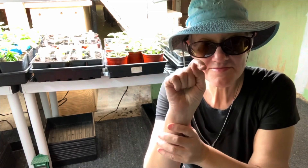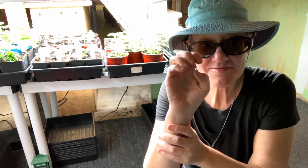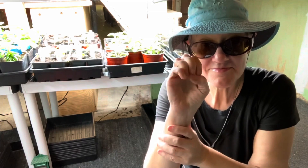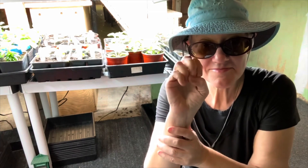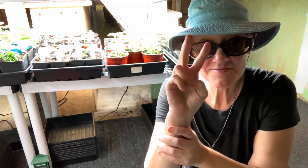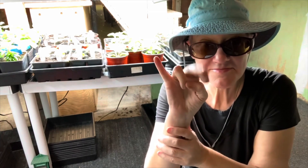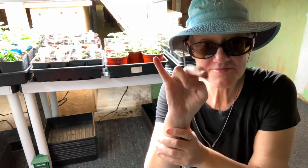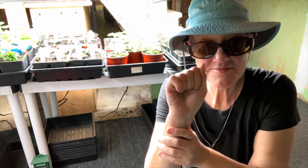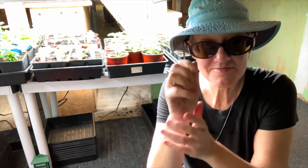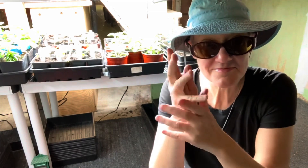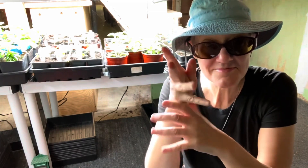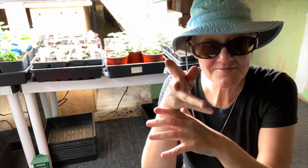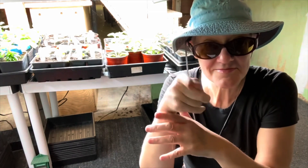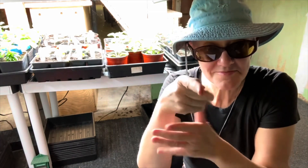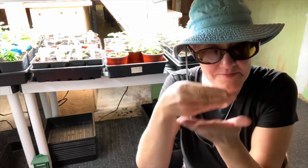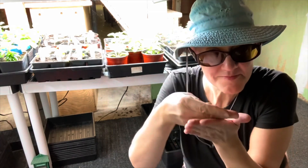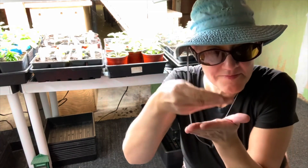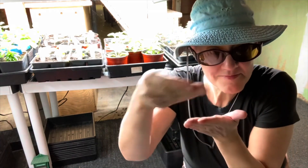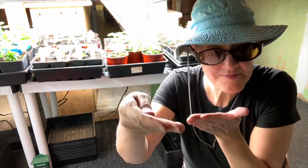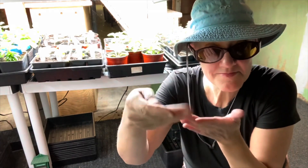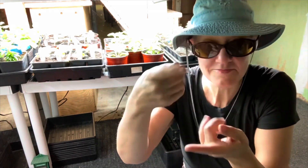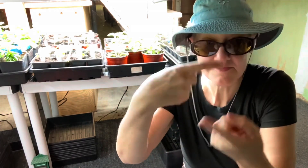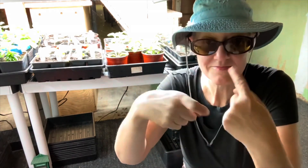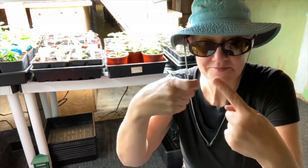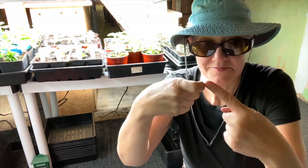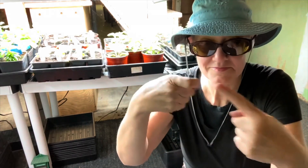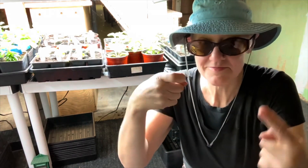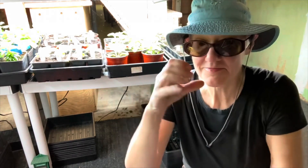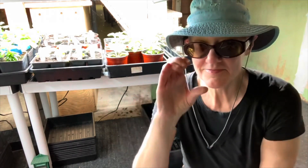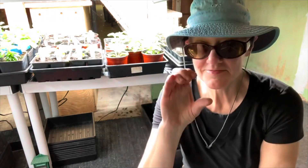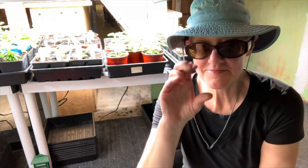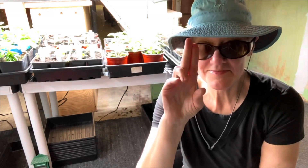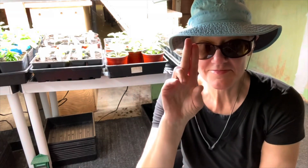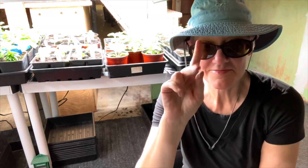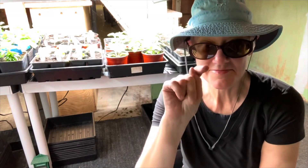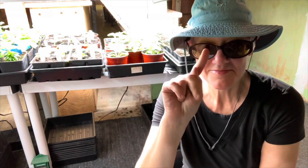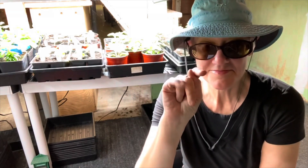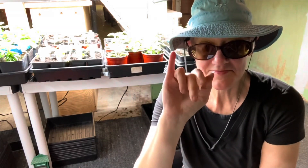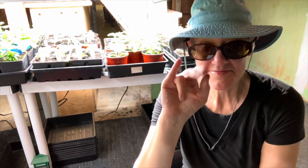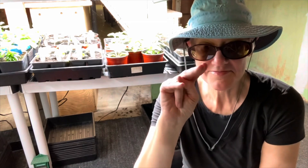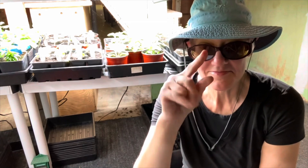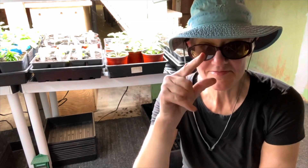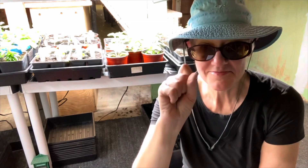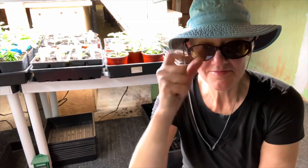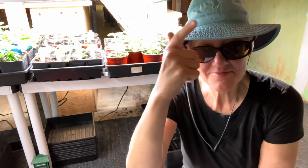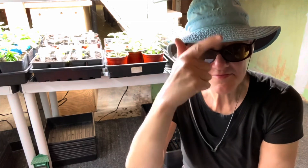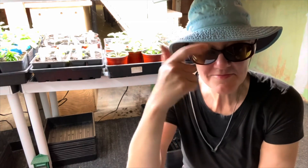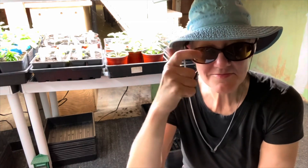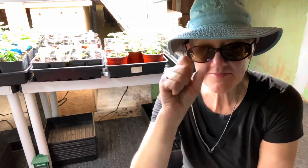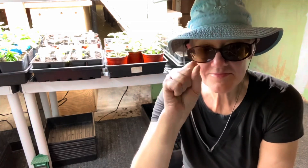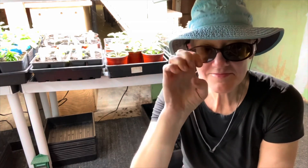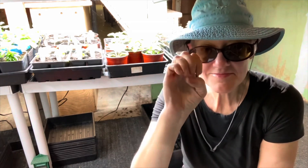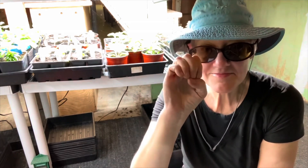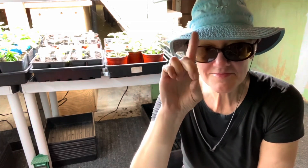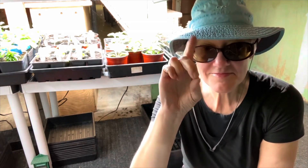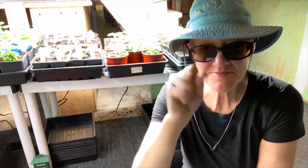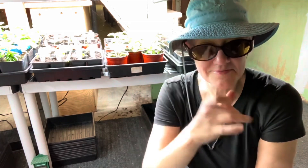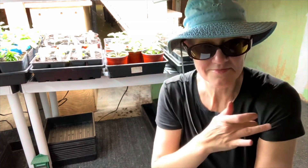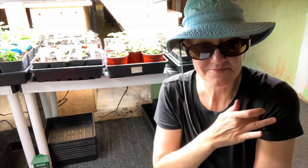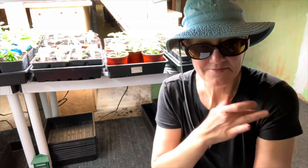Now most Stevia plants that you buy come from cuttings because the